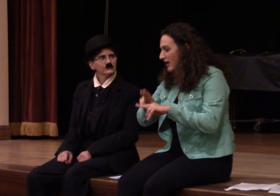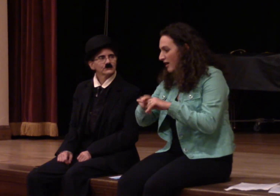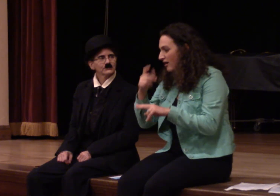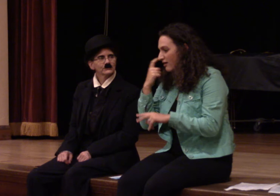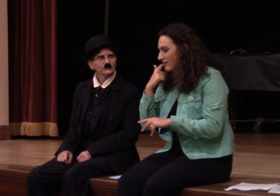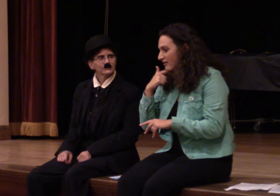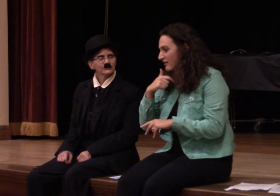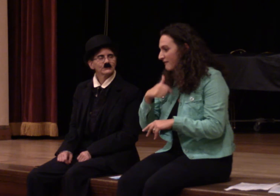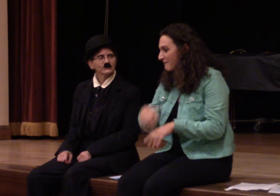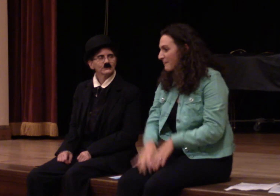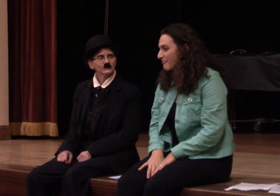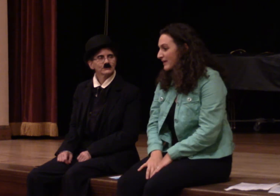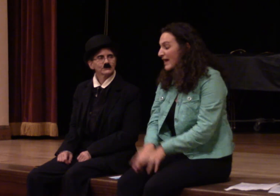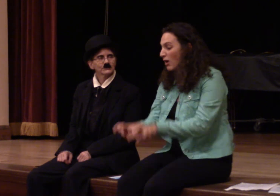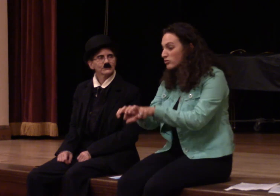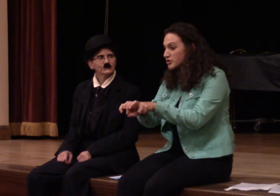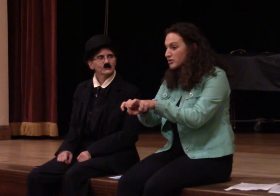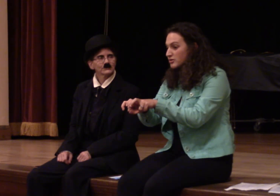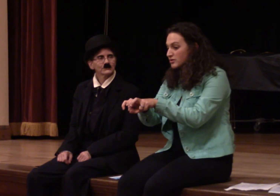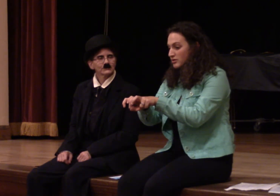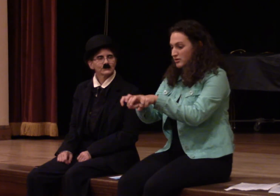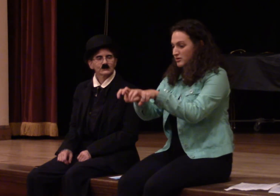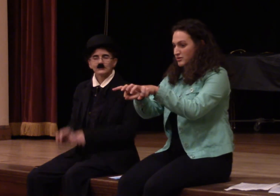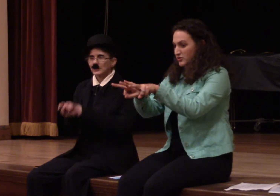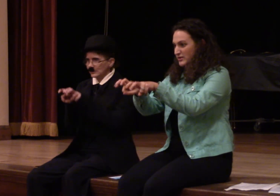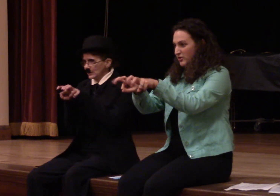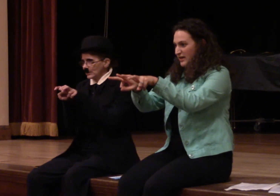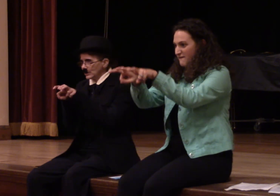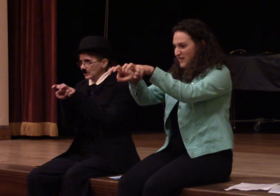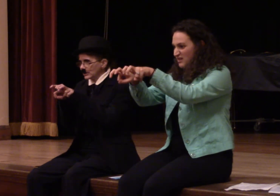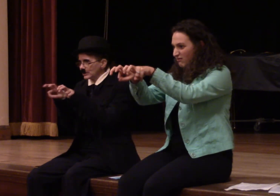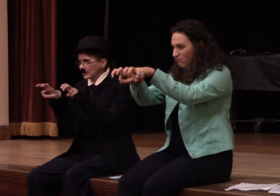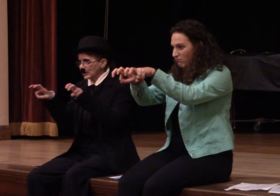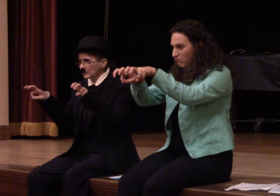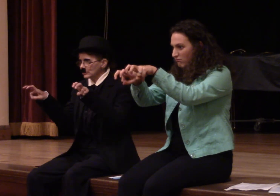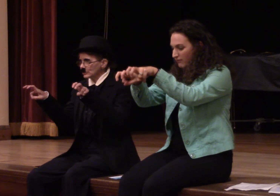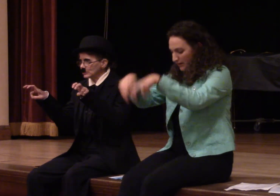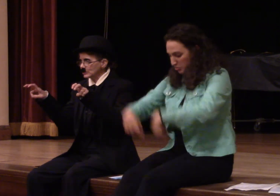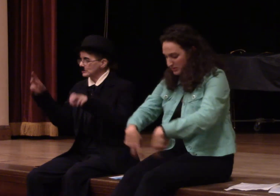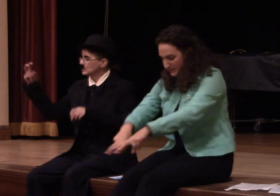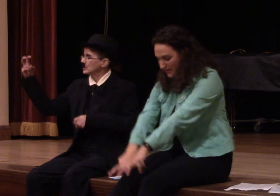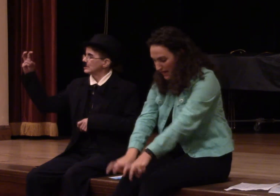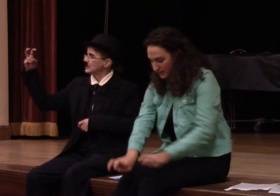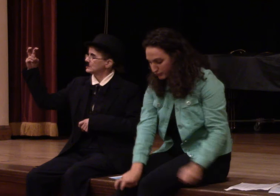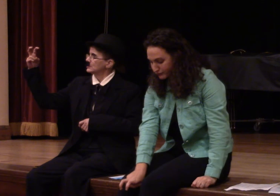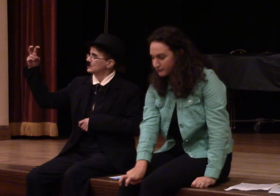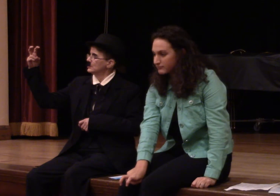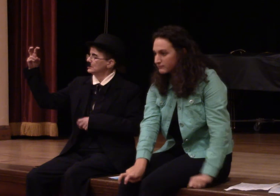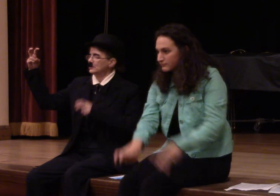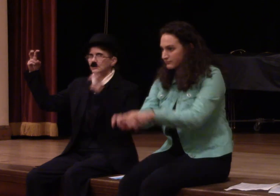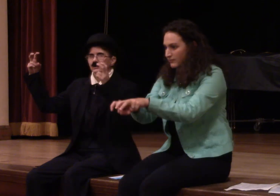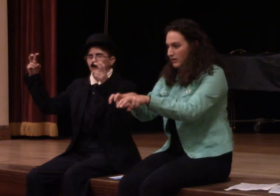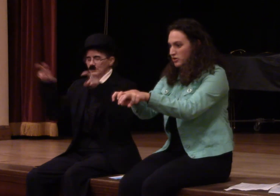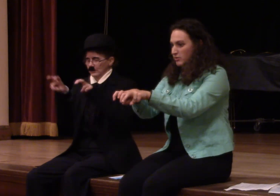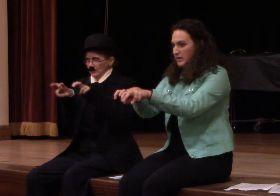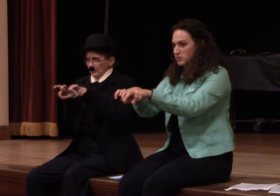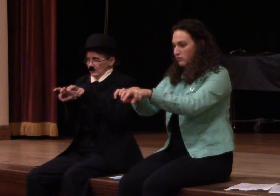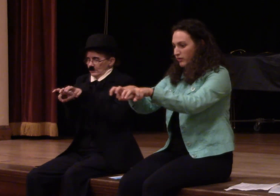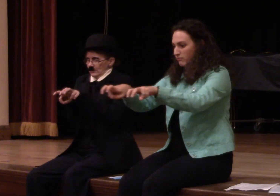chair, couch. So these are like feet, like a person's legs. You're gonna make 2 of them